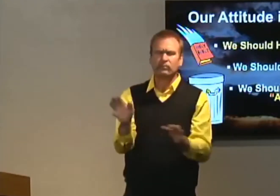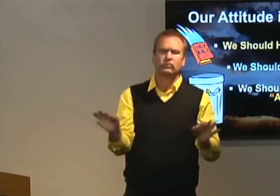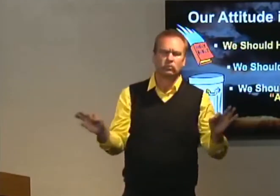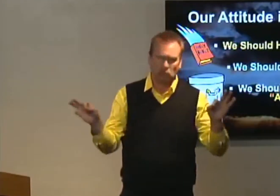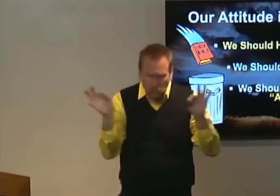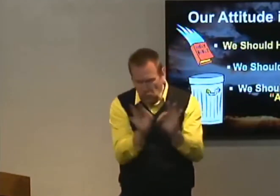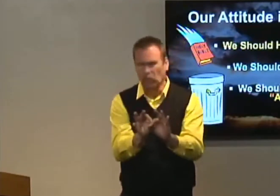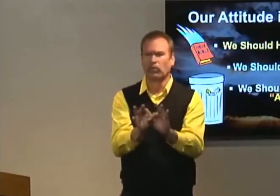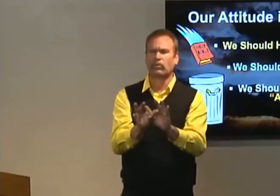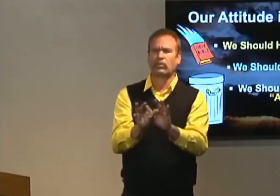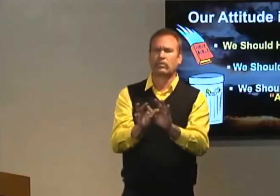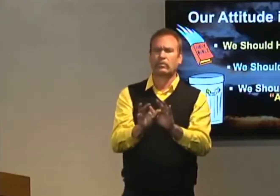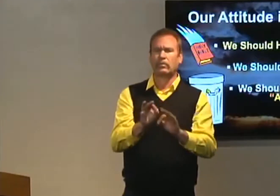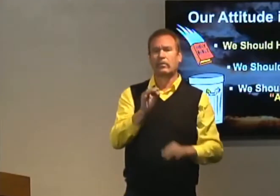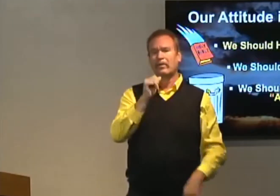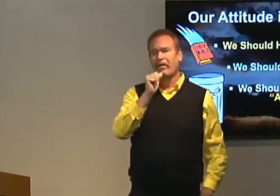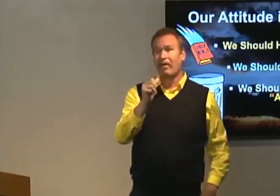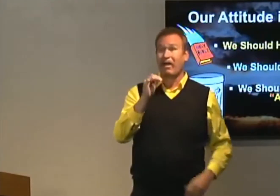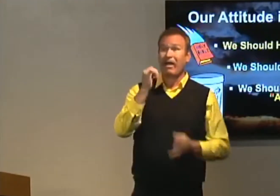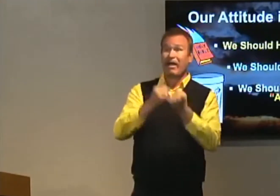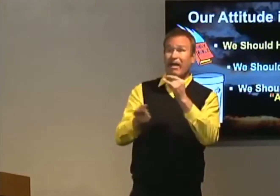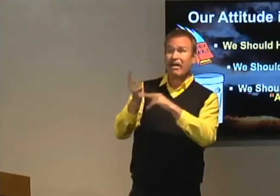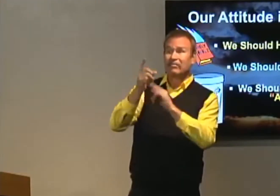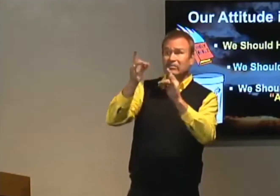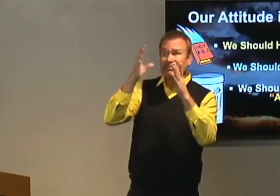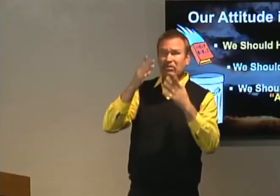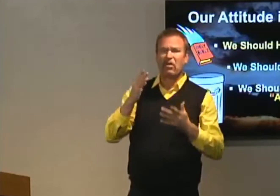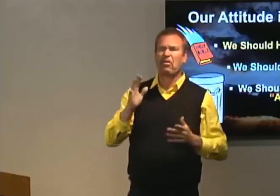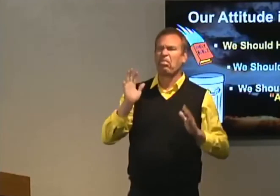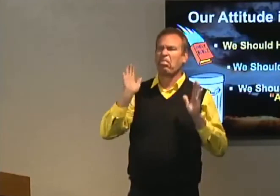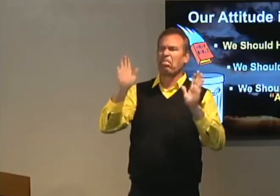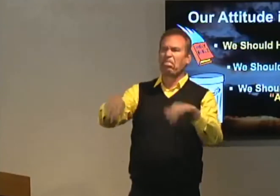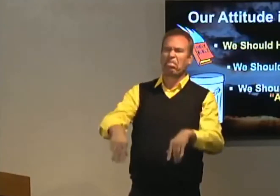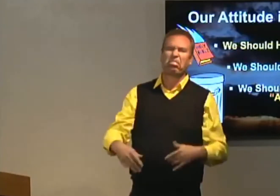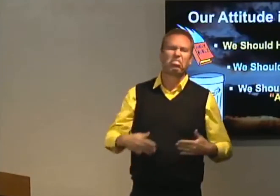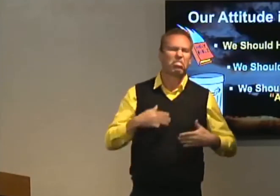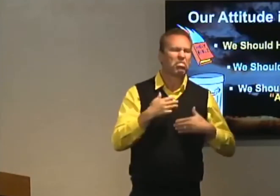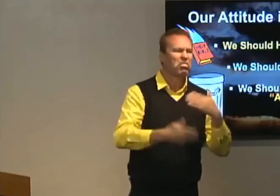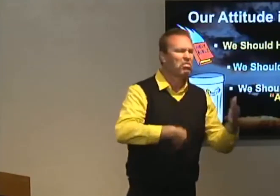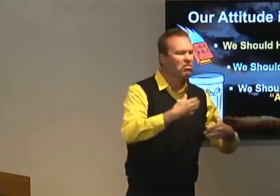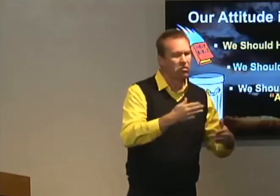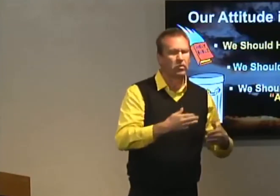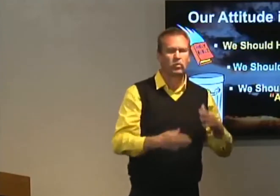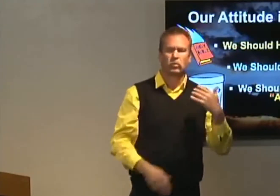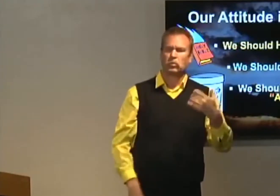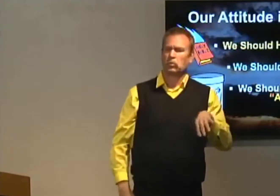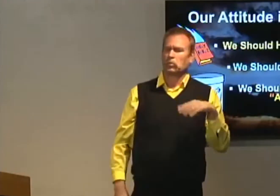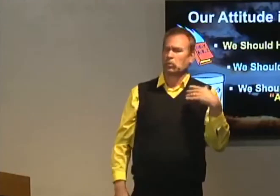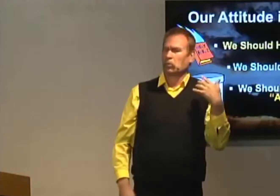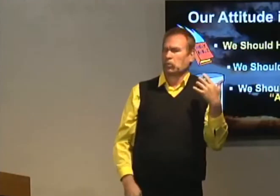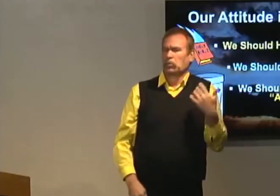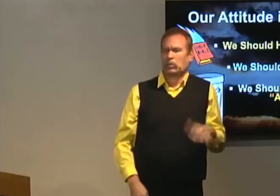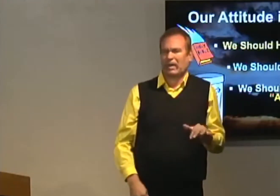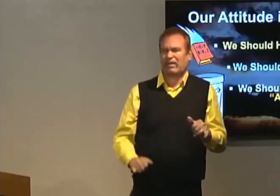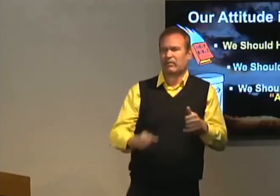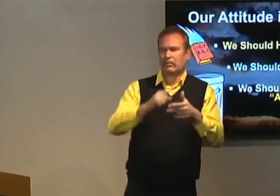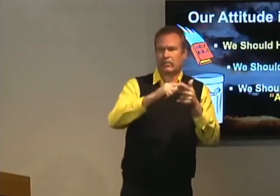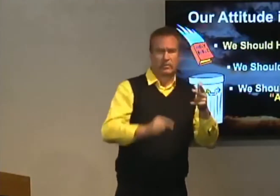to be having an attitude of eagerness for this, for what is going to happen. Because, you know, people say, oh, the last days will be terrible, and other people say,